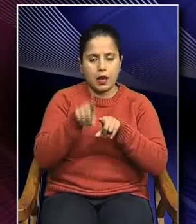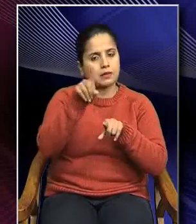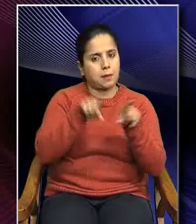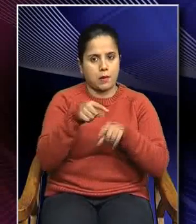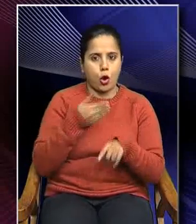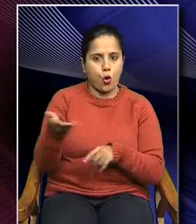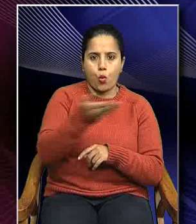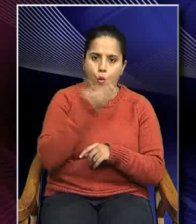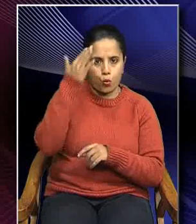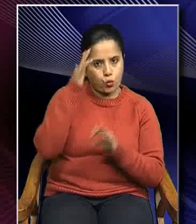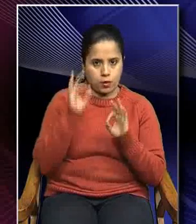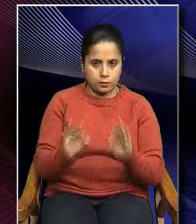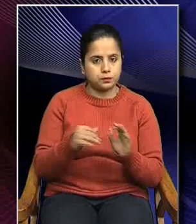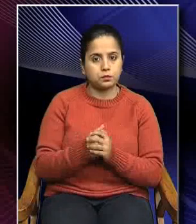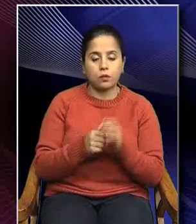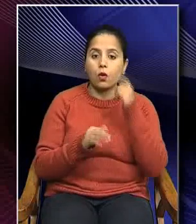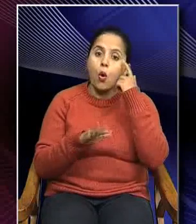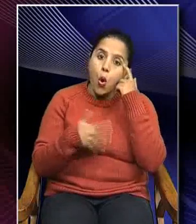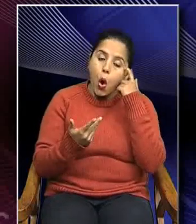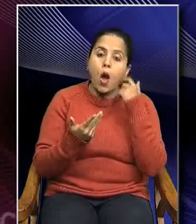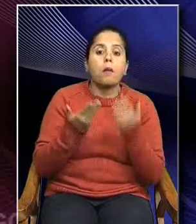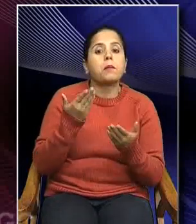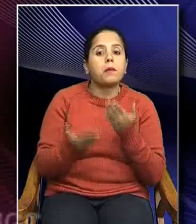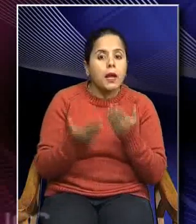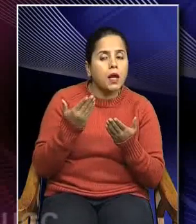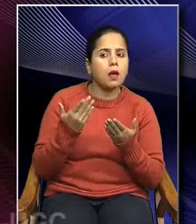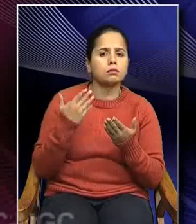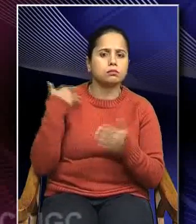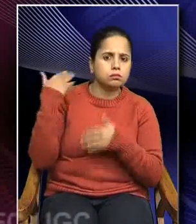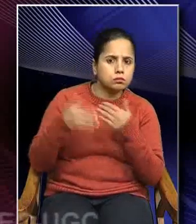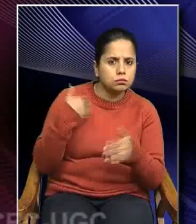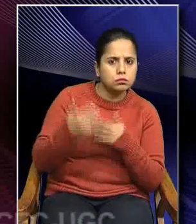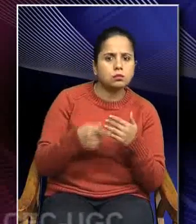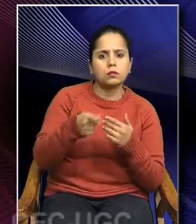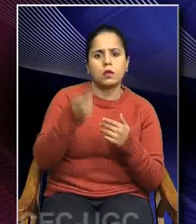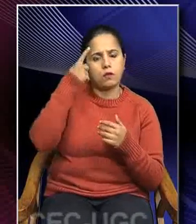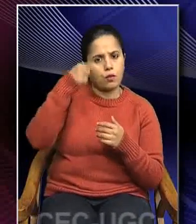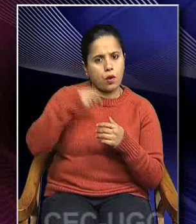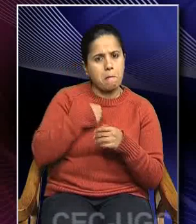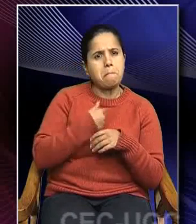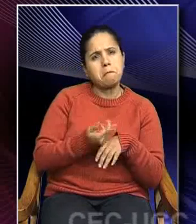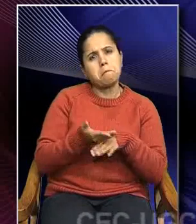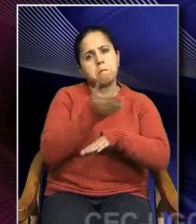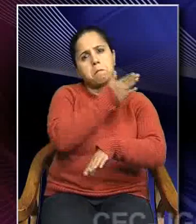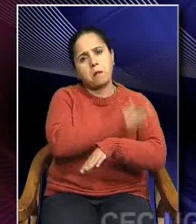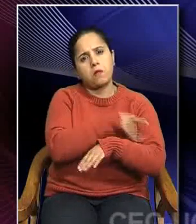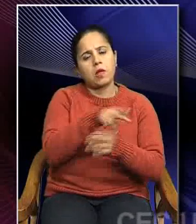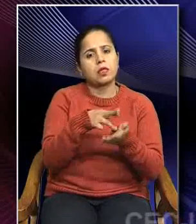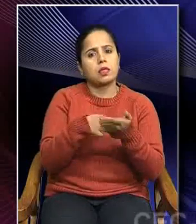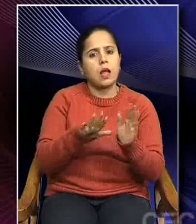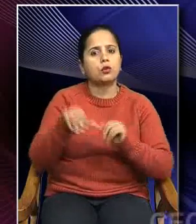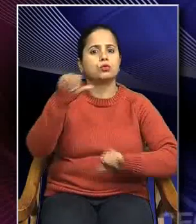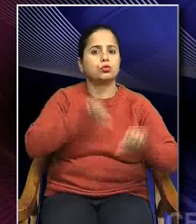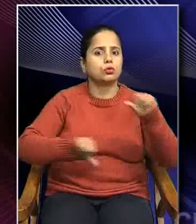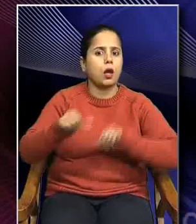all know, or maybe traditionally it's bequeathed to us much before natural sciences